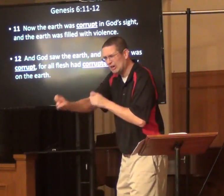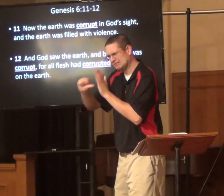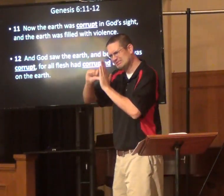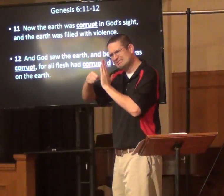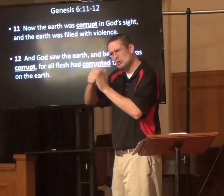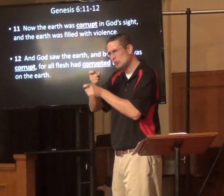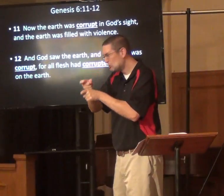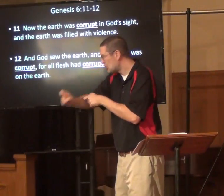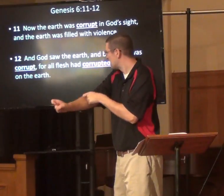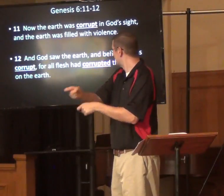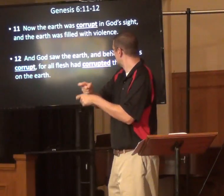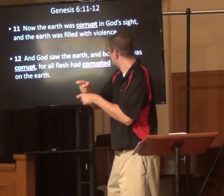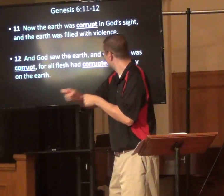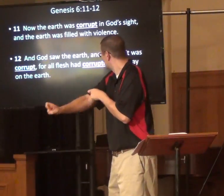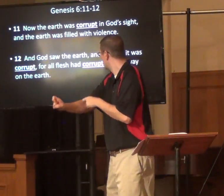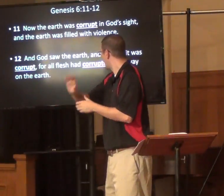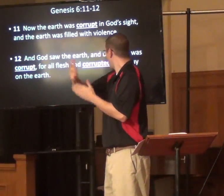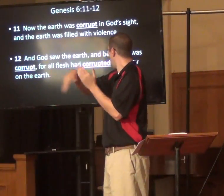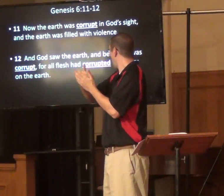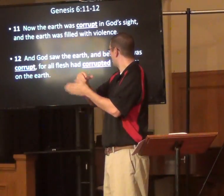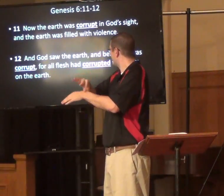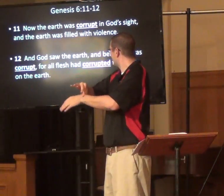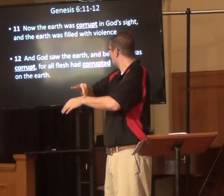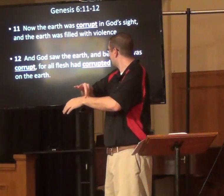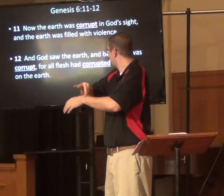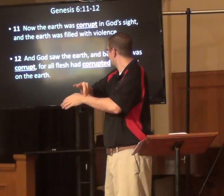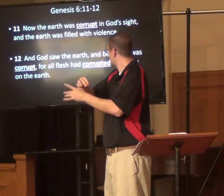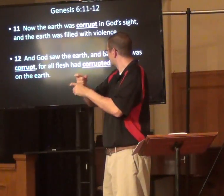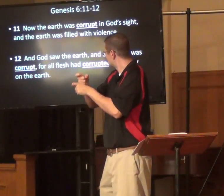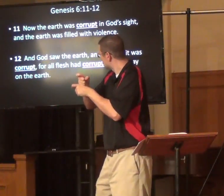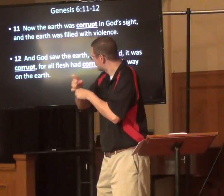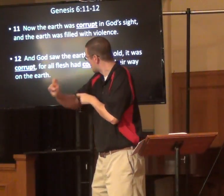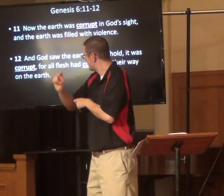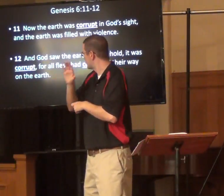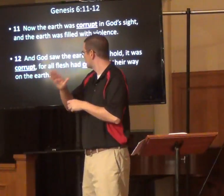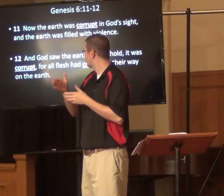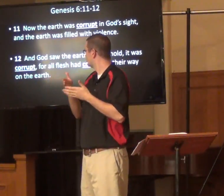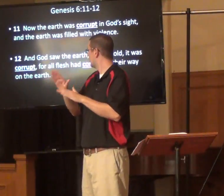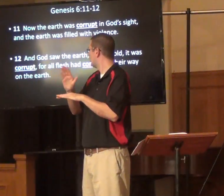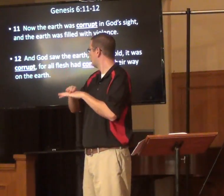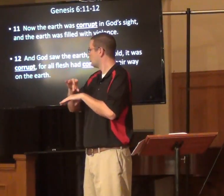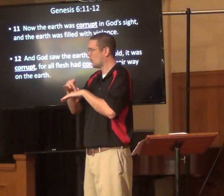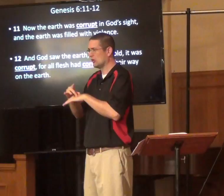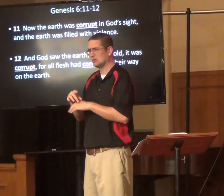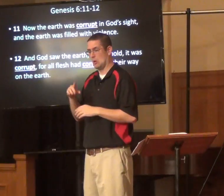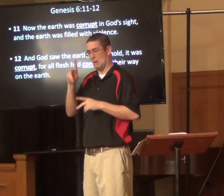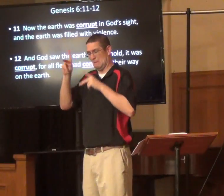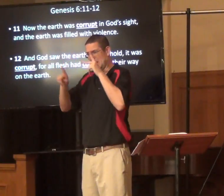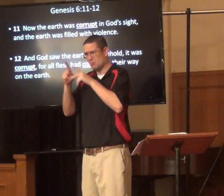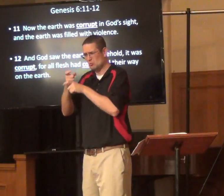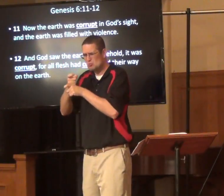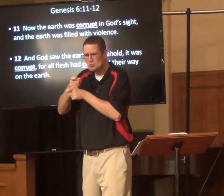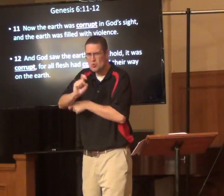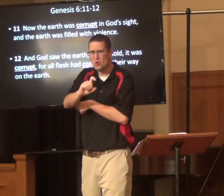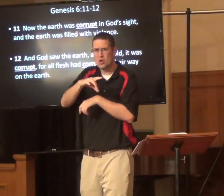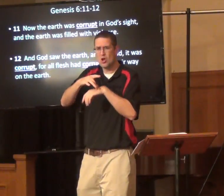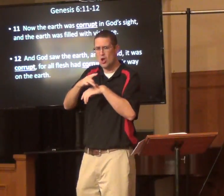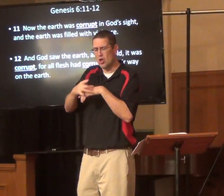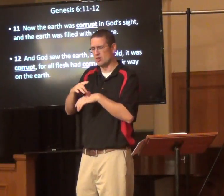was corrupt. It was ruined, for all flesh had corrupted their way on